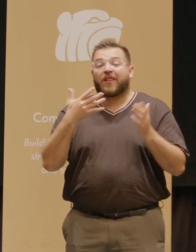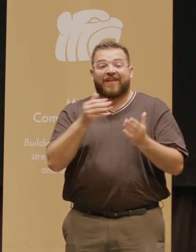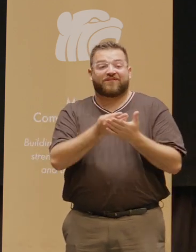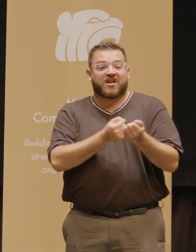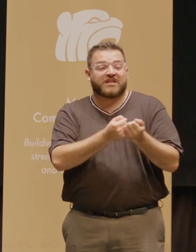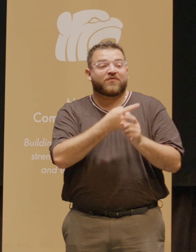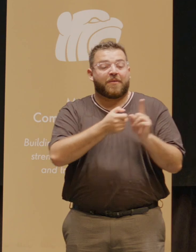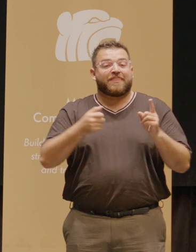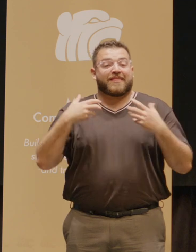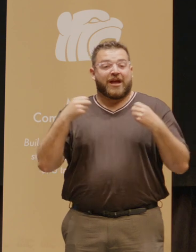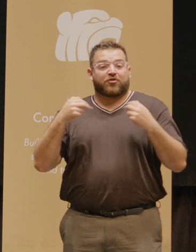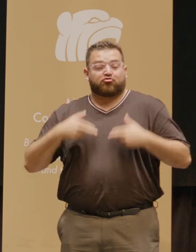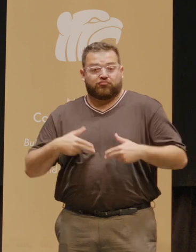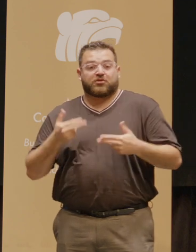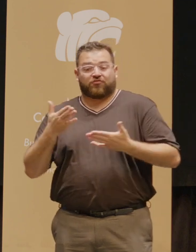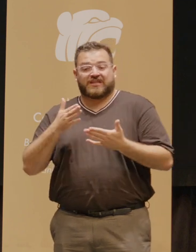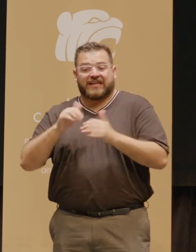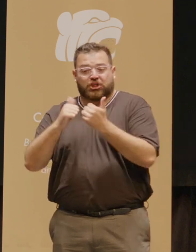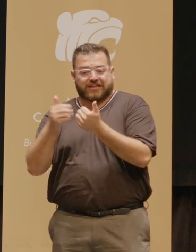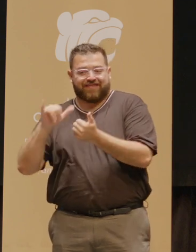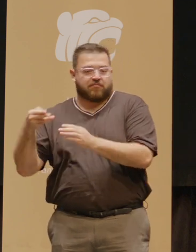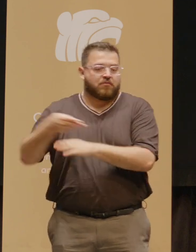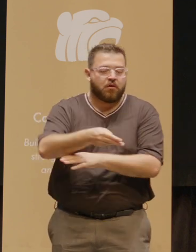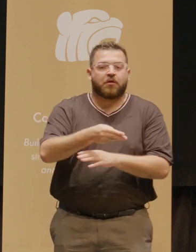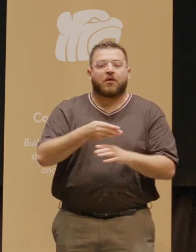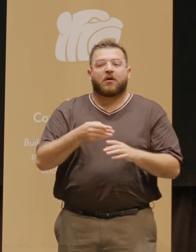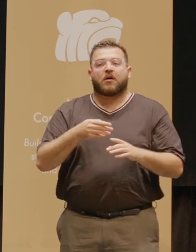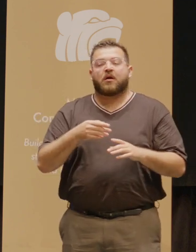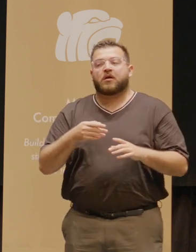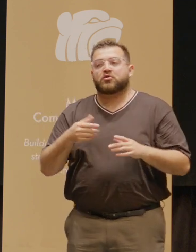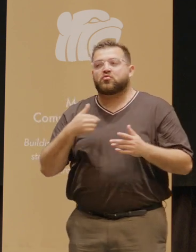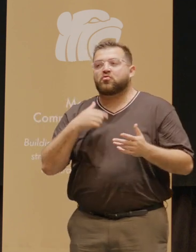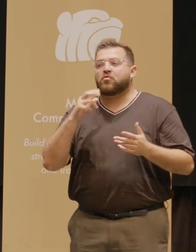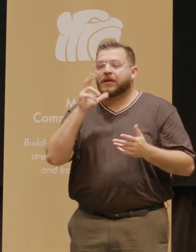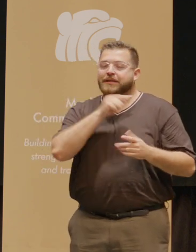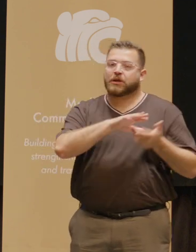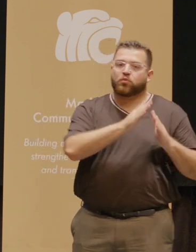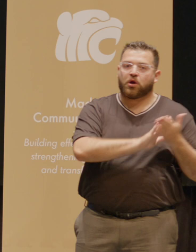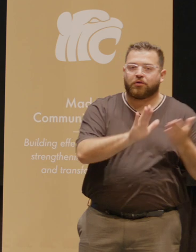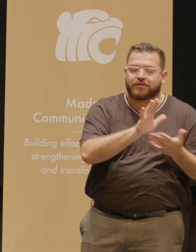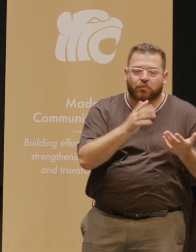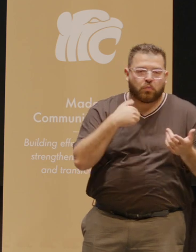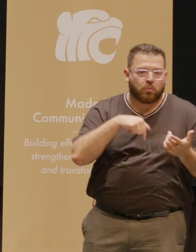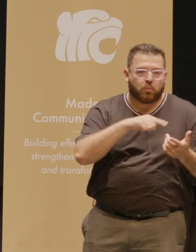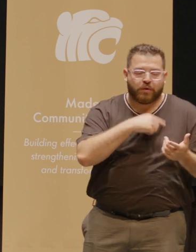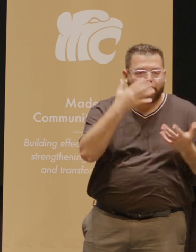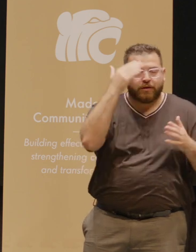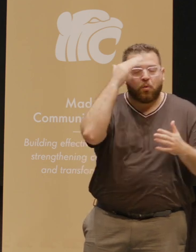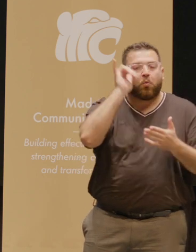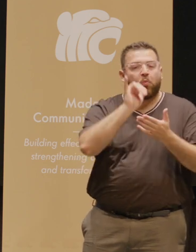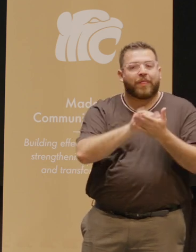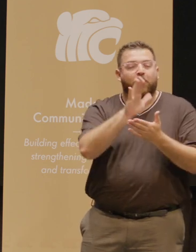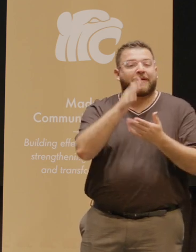Services Agency side, but we are the ones that direct the actual implementation of that. And so I can see the community colleges, as we all know, will play a critical role in those